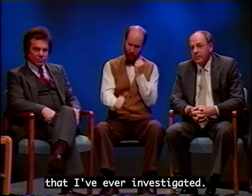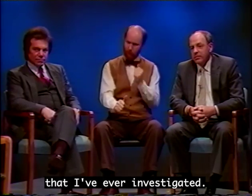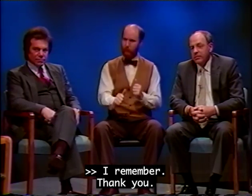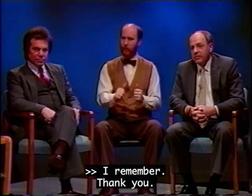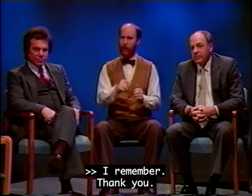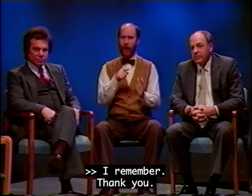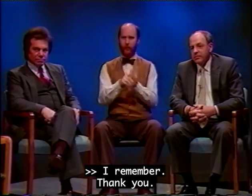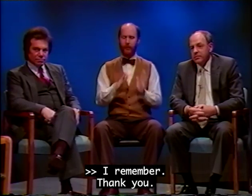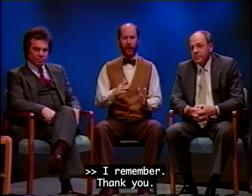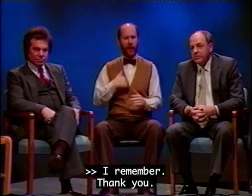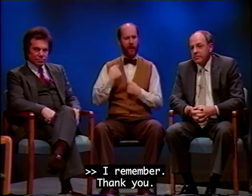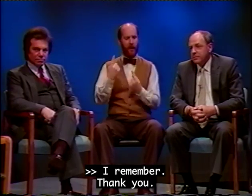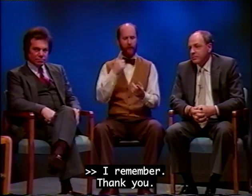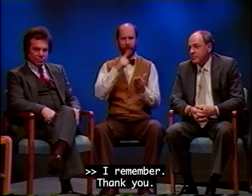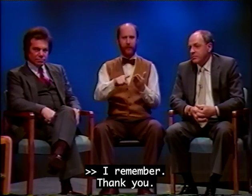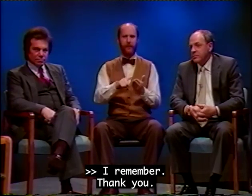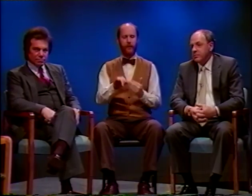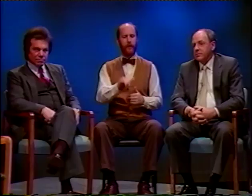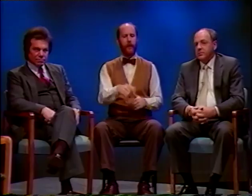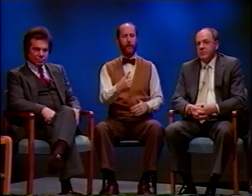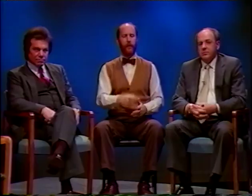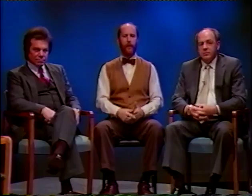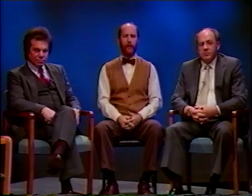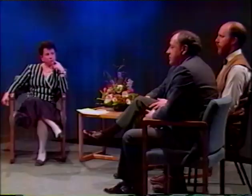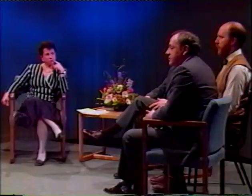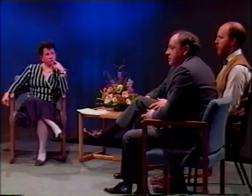remember. Thank you.